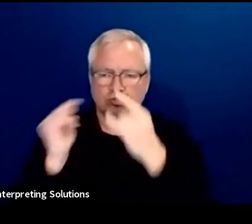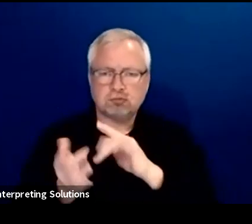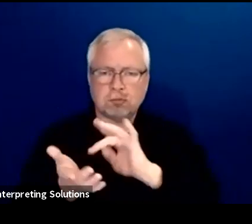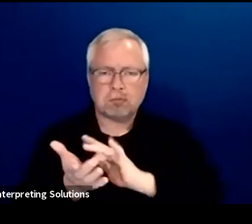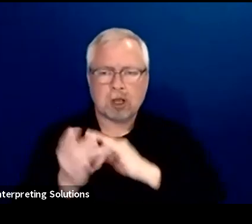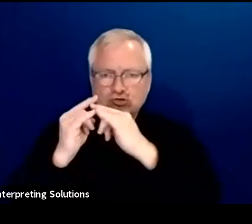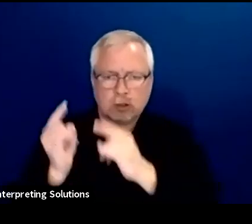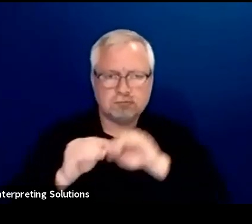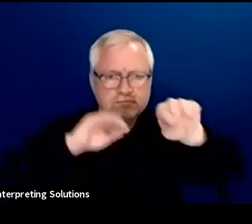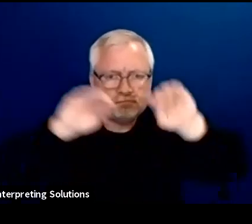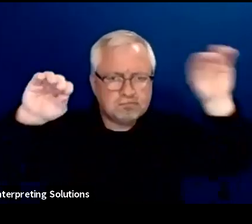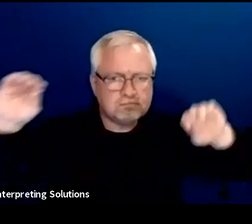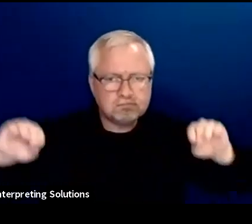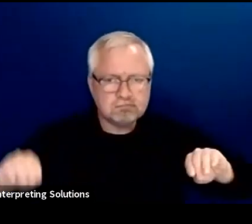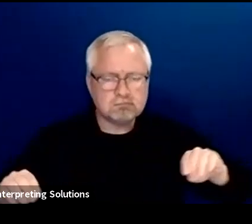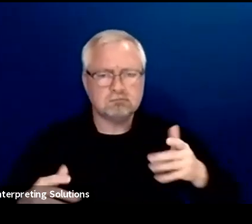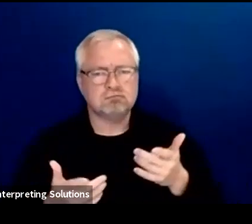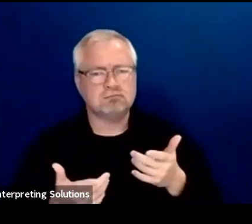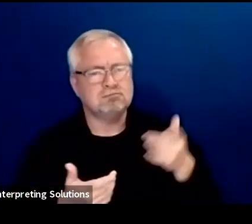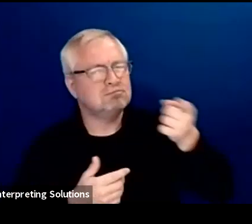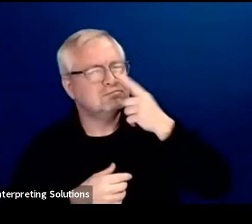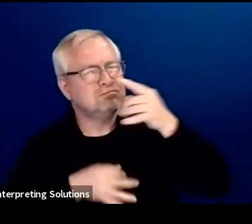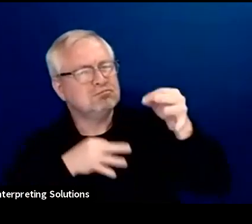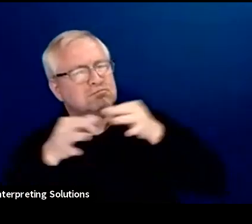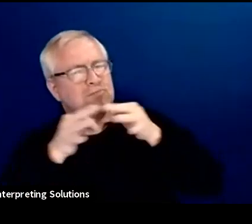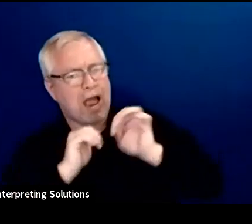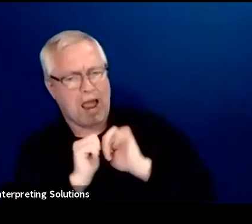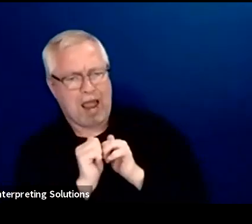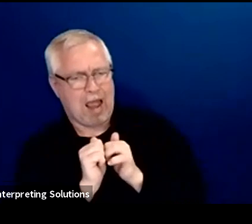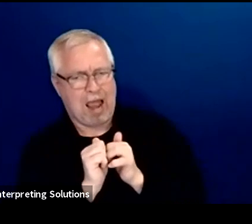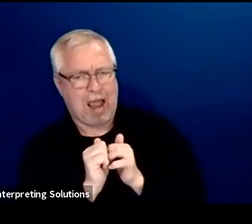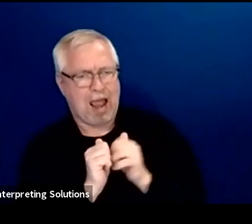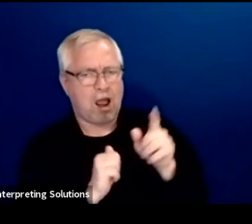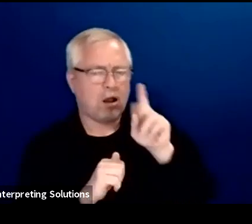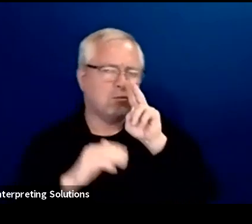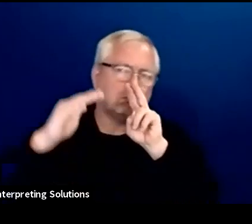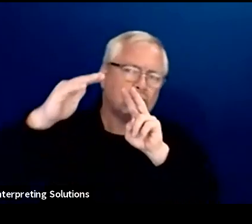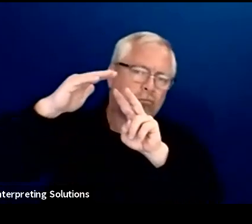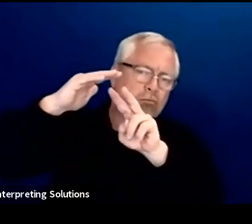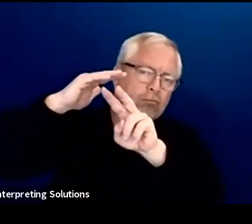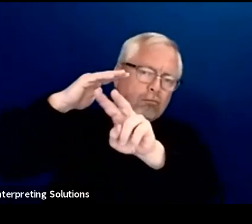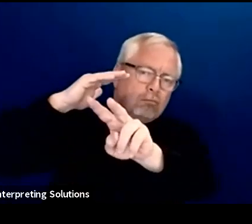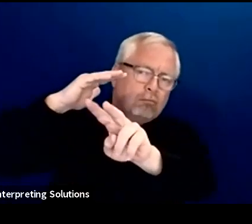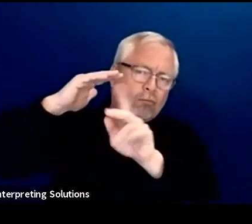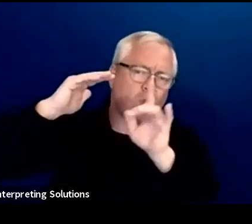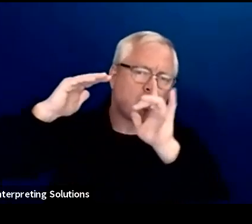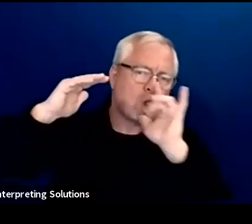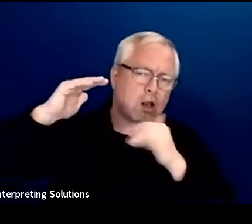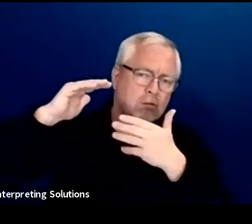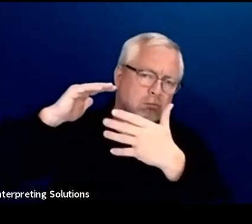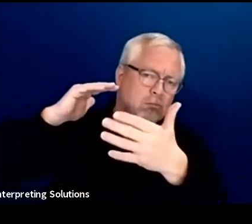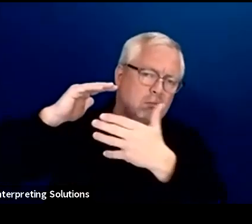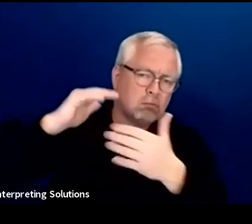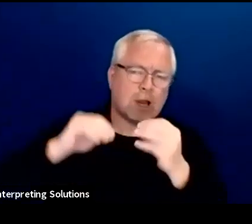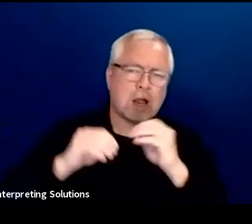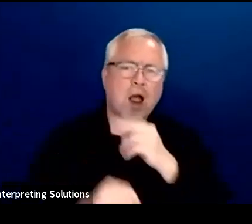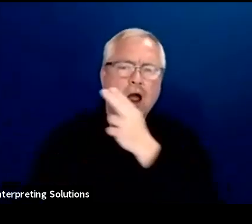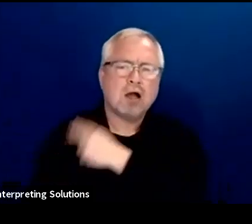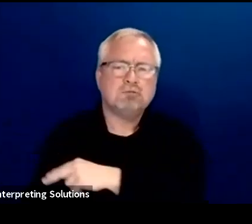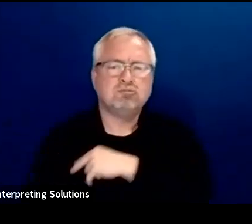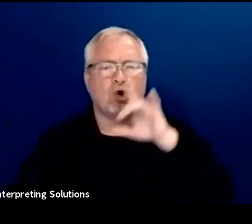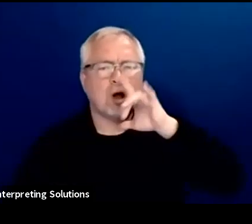how we're looking in terms of bed and hospital prep. Yeah, I'll let Joe and